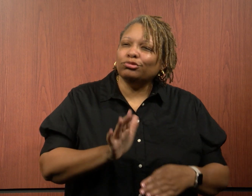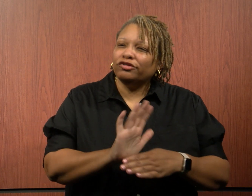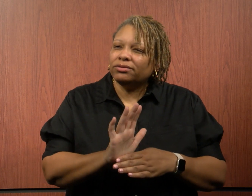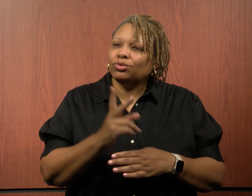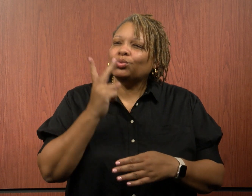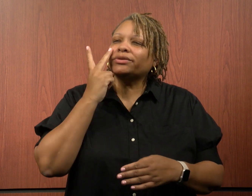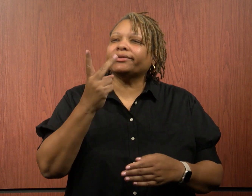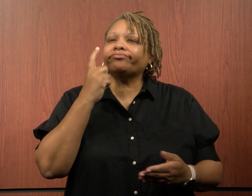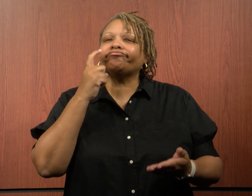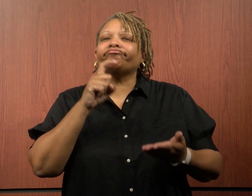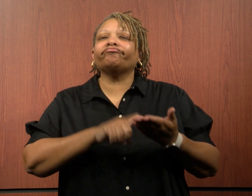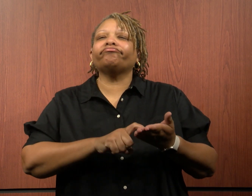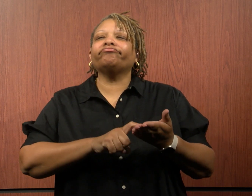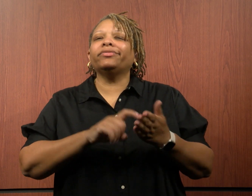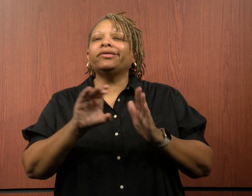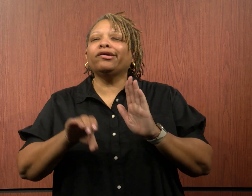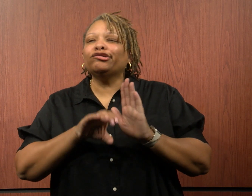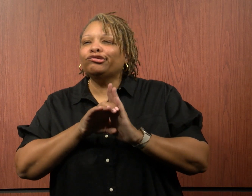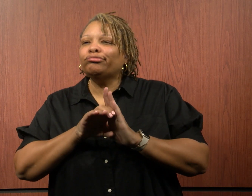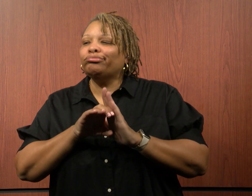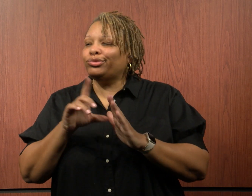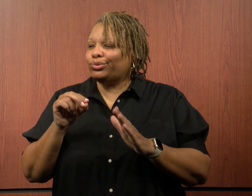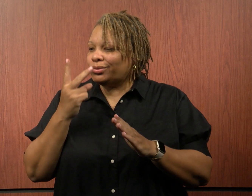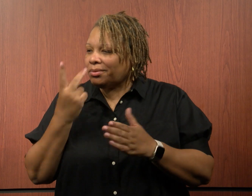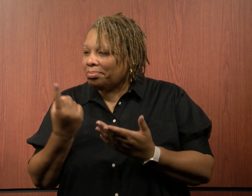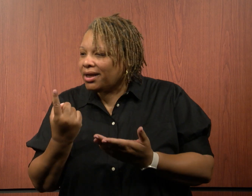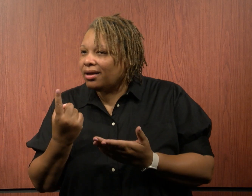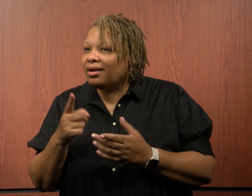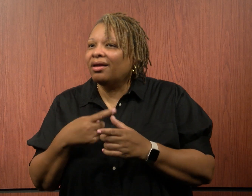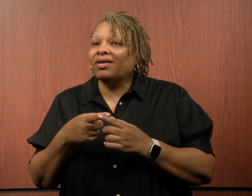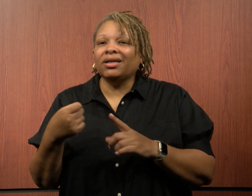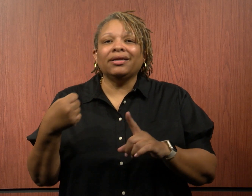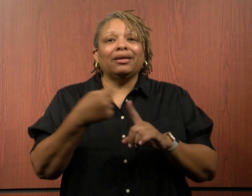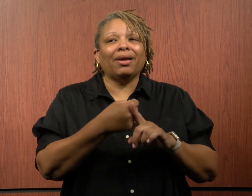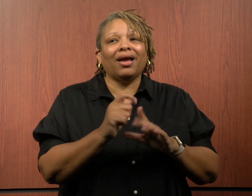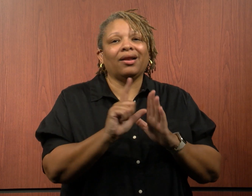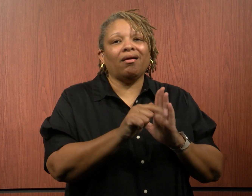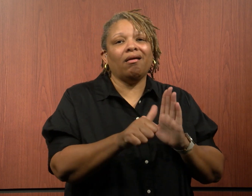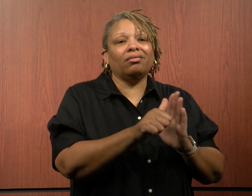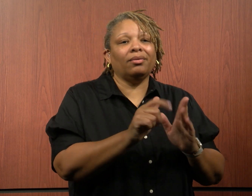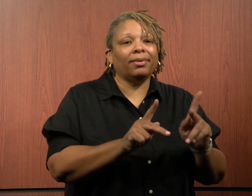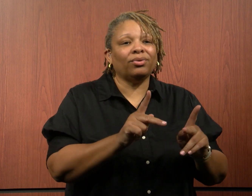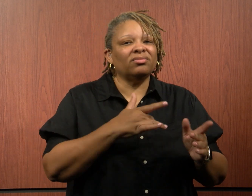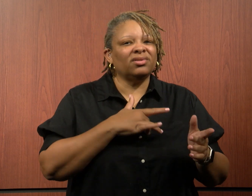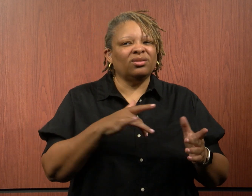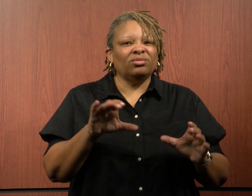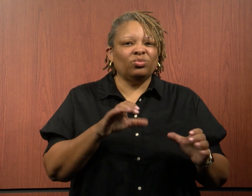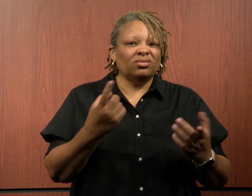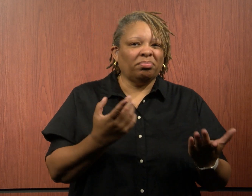characters and events in one part relate to and impact the others. This interconnectedness is what gives